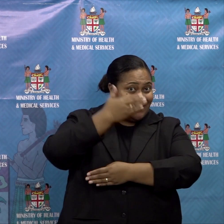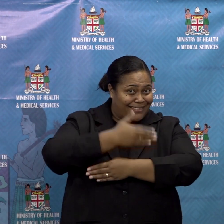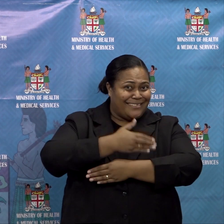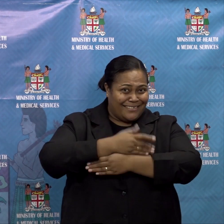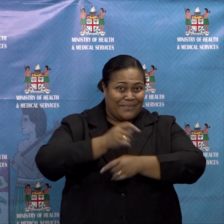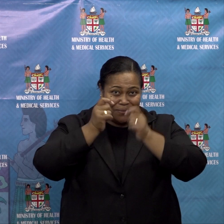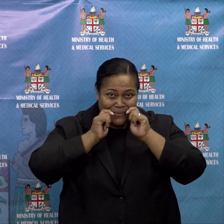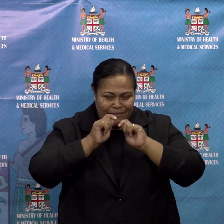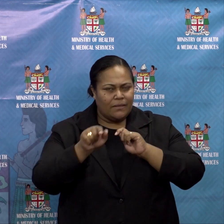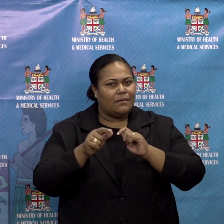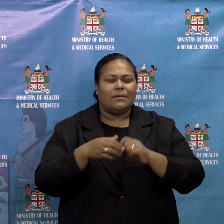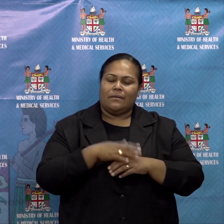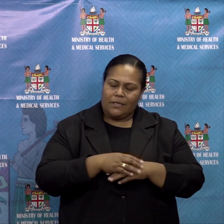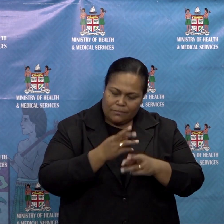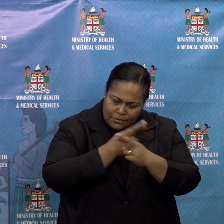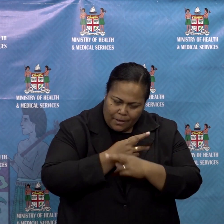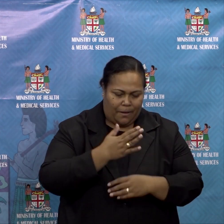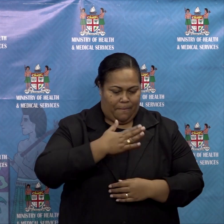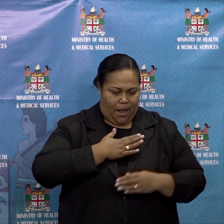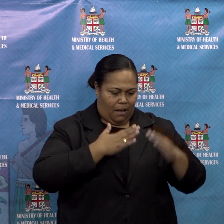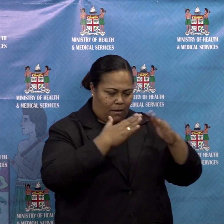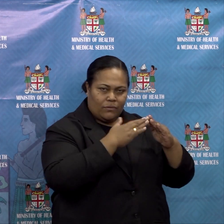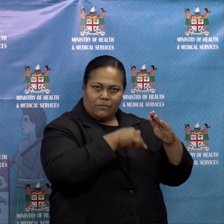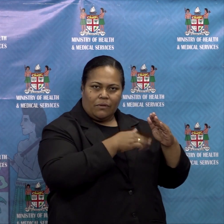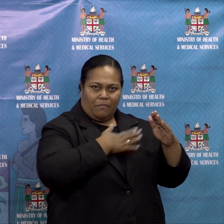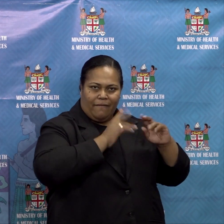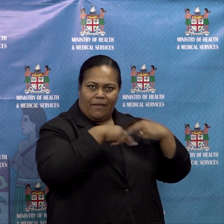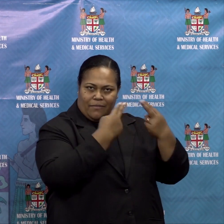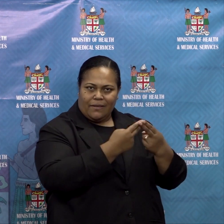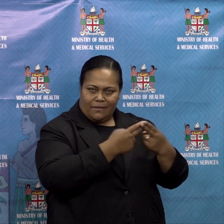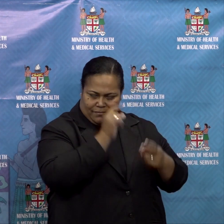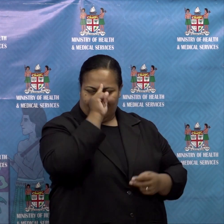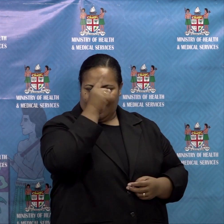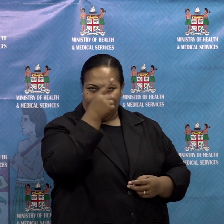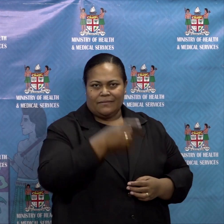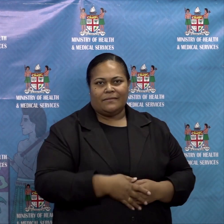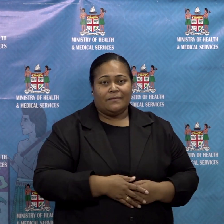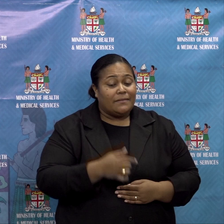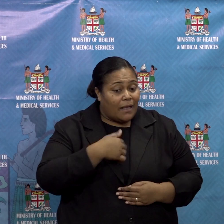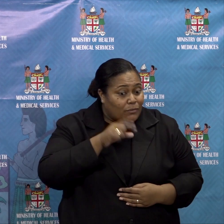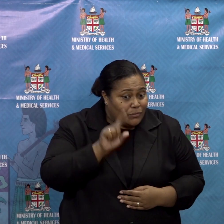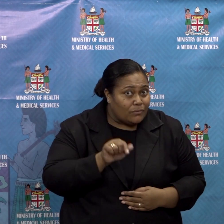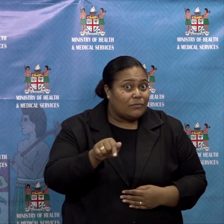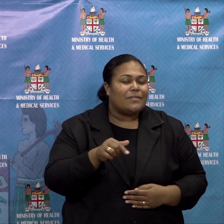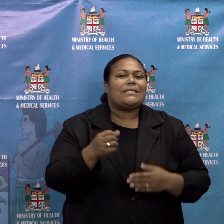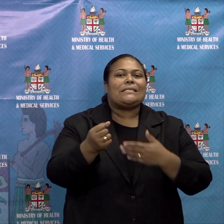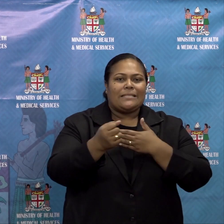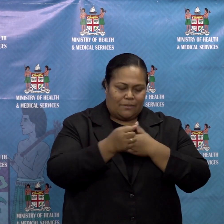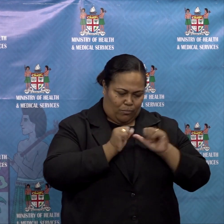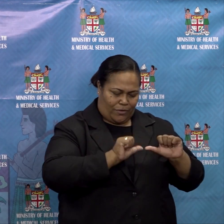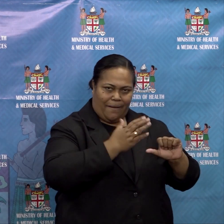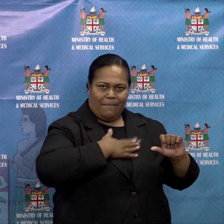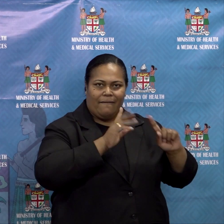respects, but just my household. And my family understands. In doing this, I have saved my